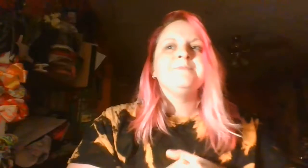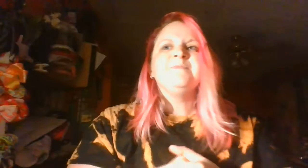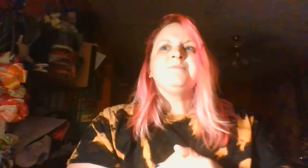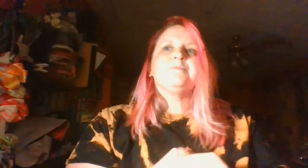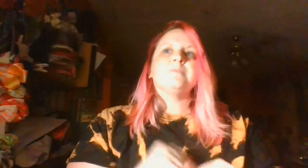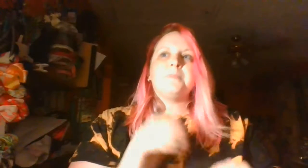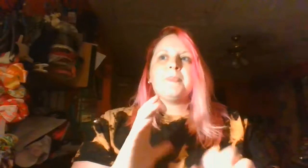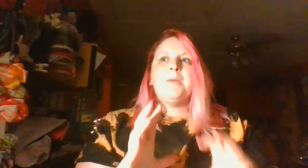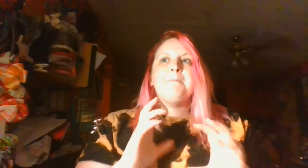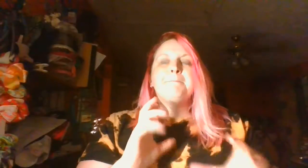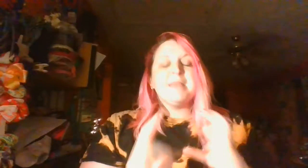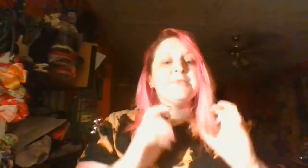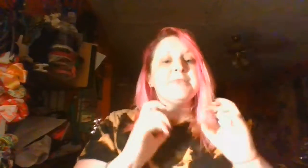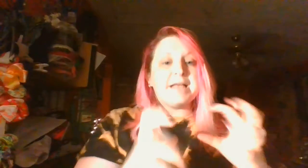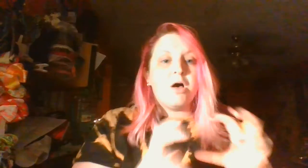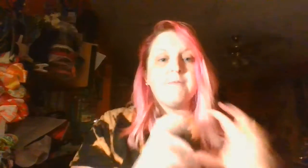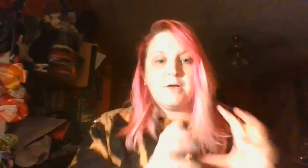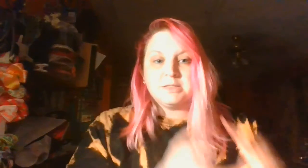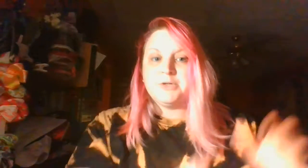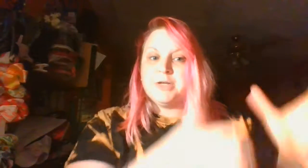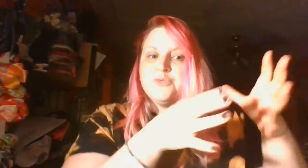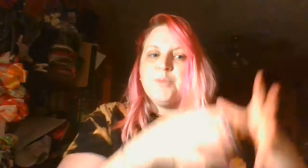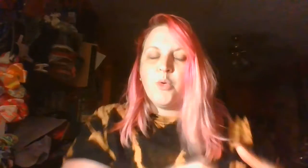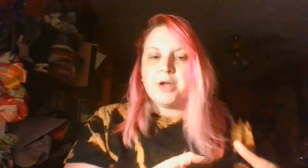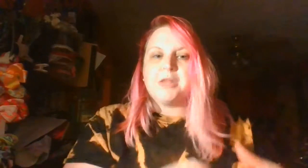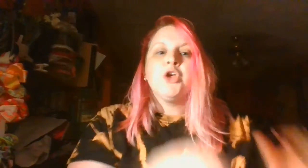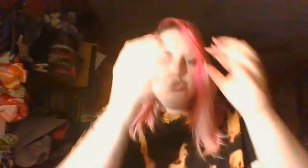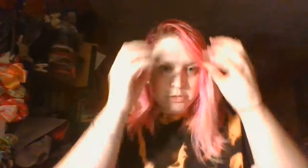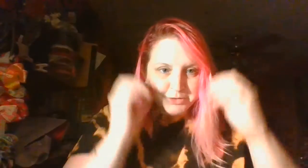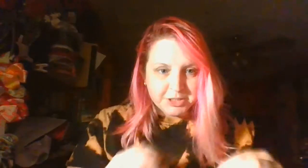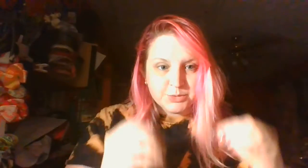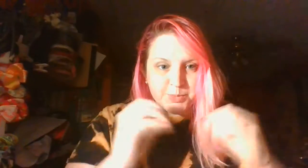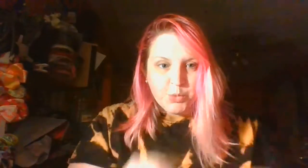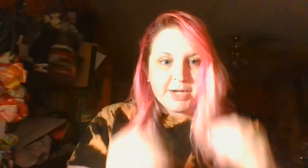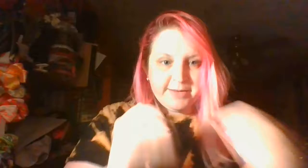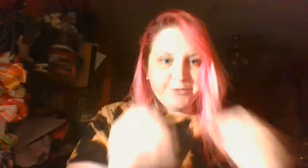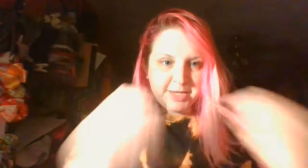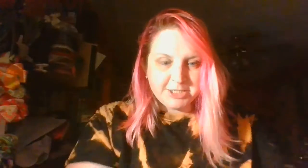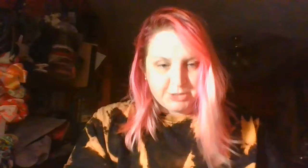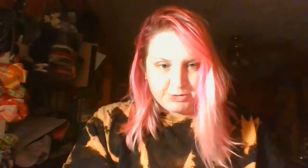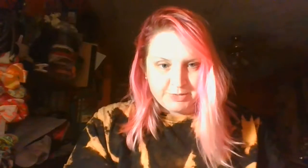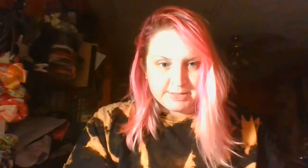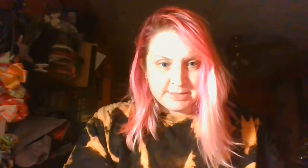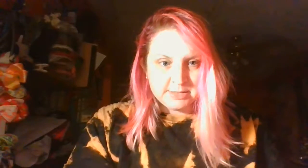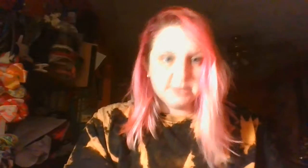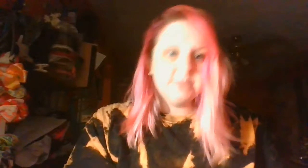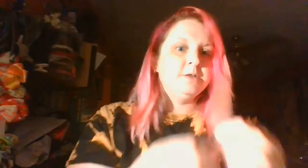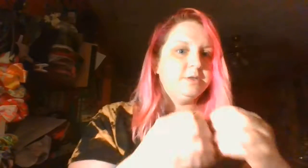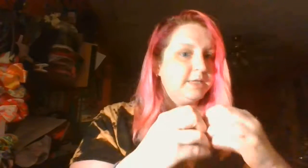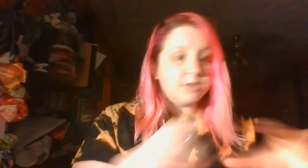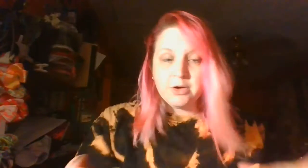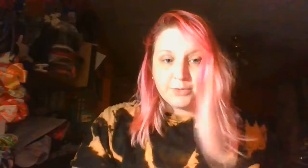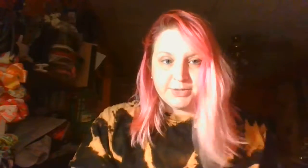surprise. But that all falls underneath reporting. You're just reporting information to us. That's all we're doing